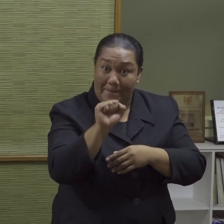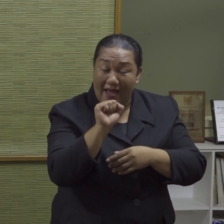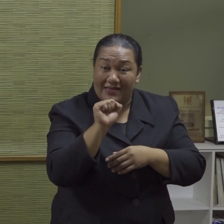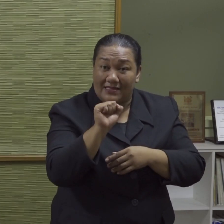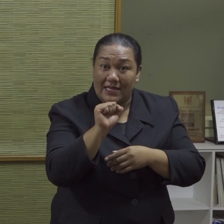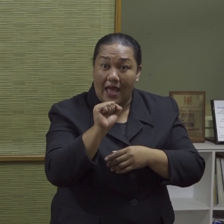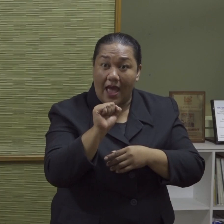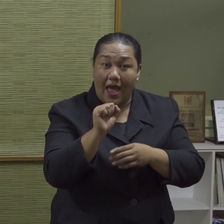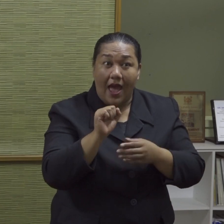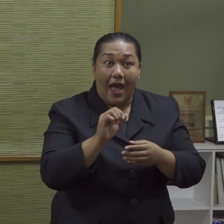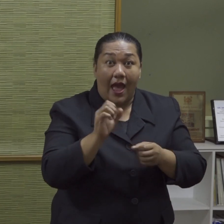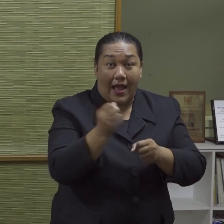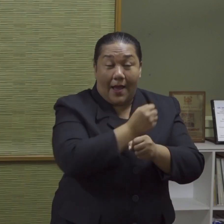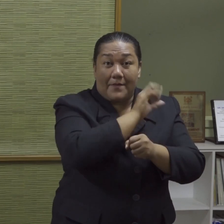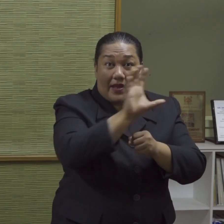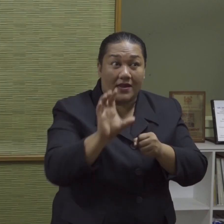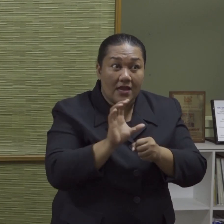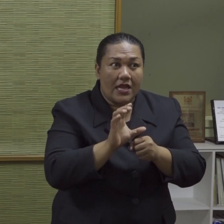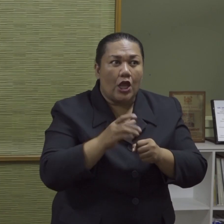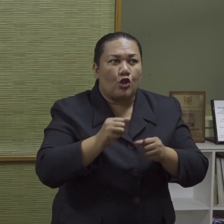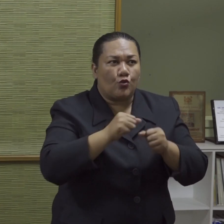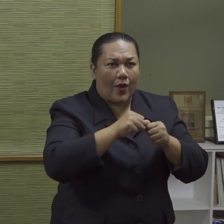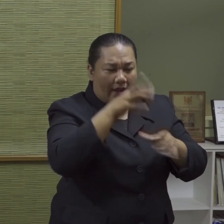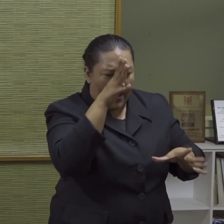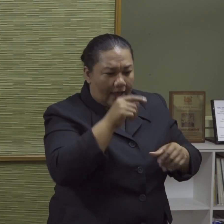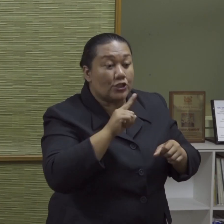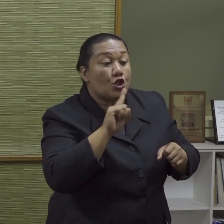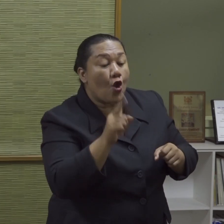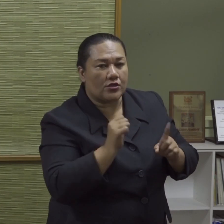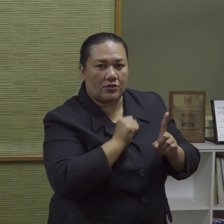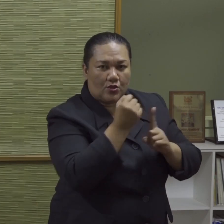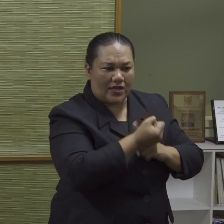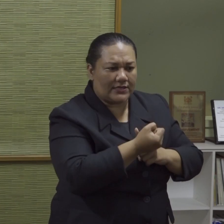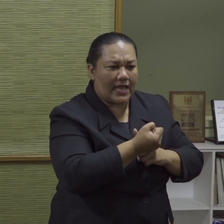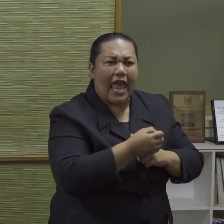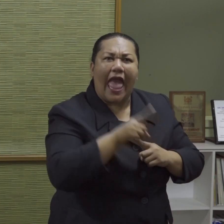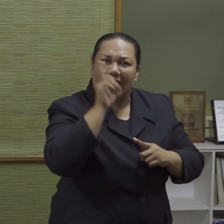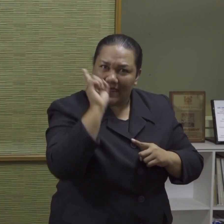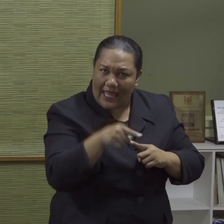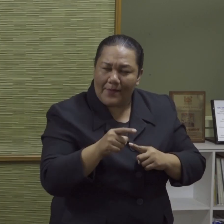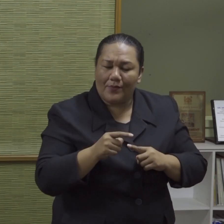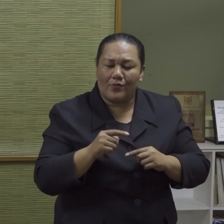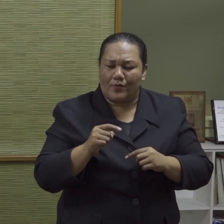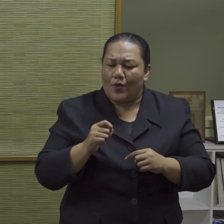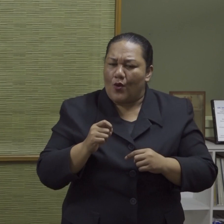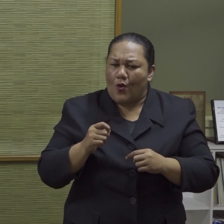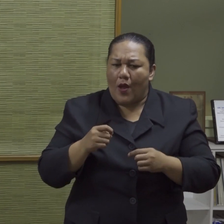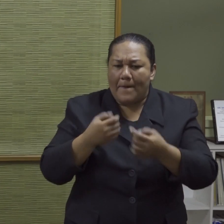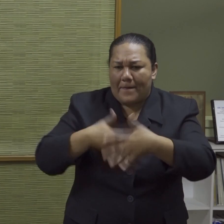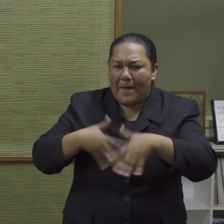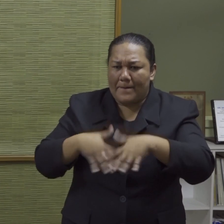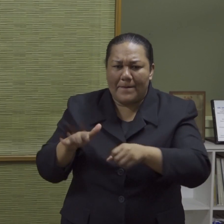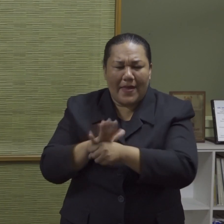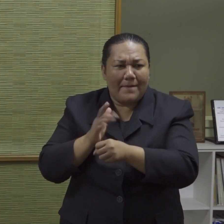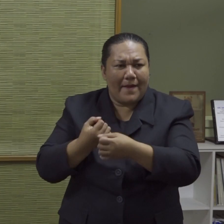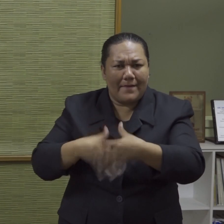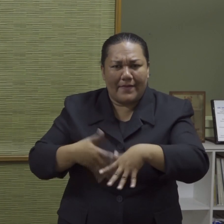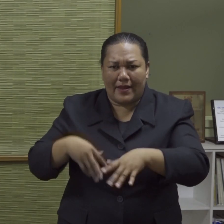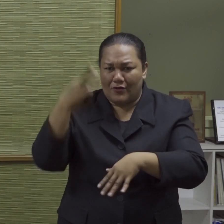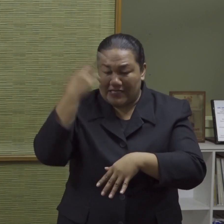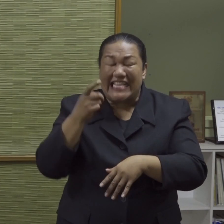analyze your situation and do not put your drivers or the public at risk. If you see that your route is no longer